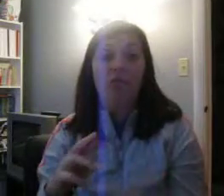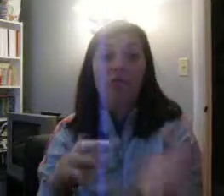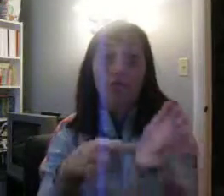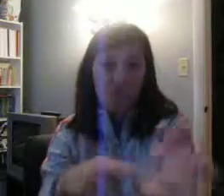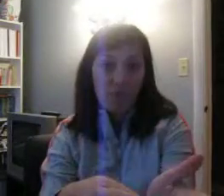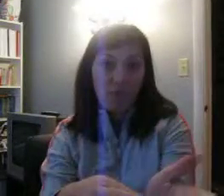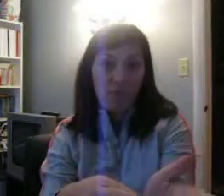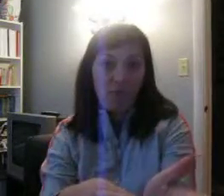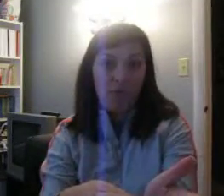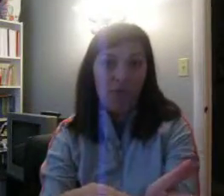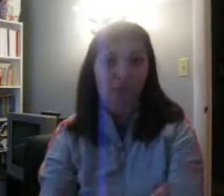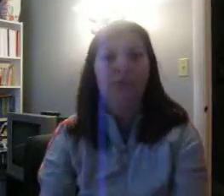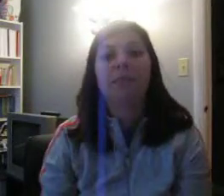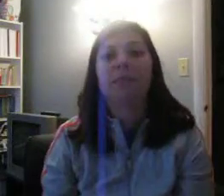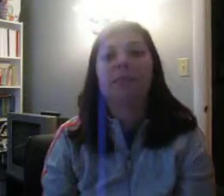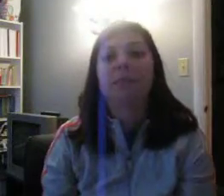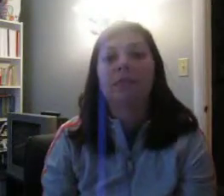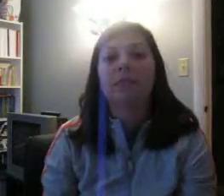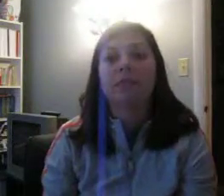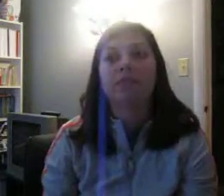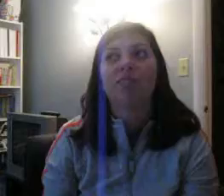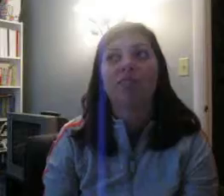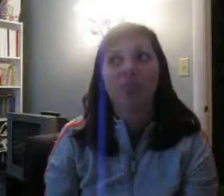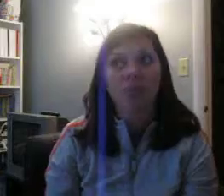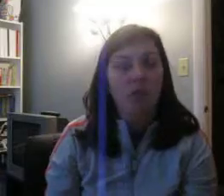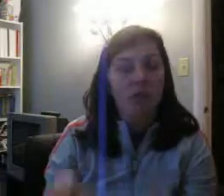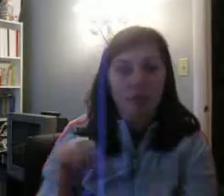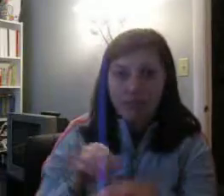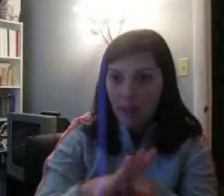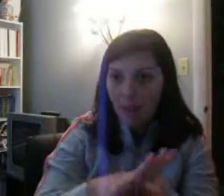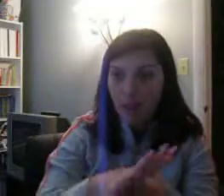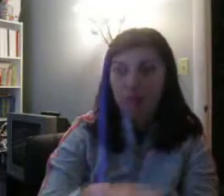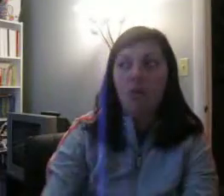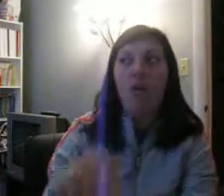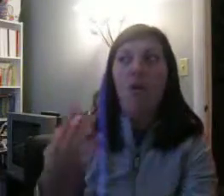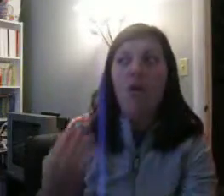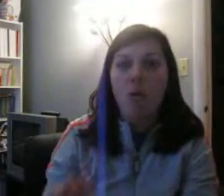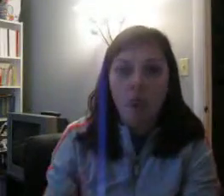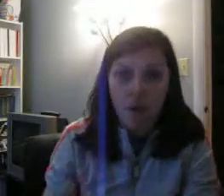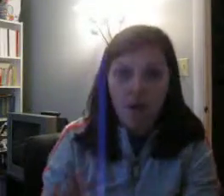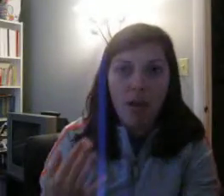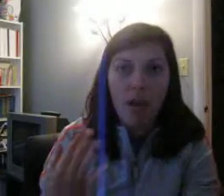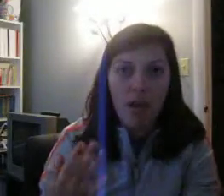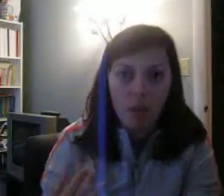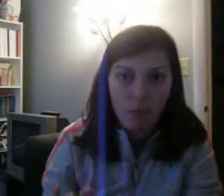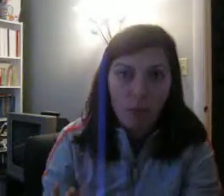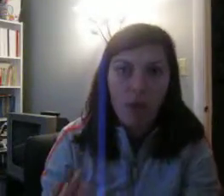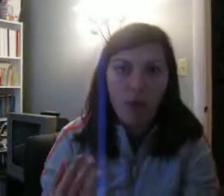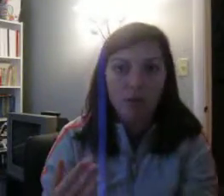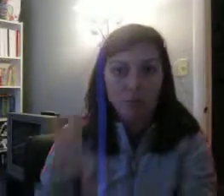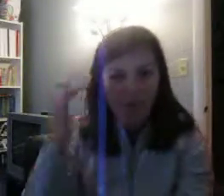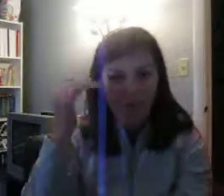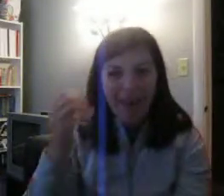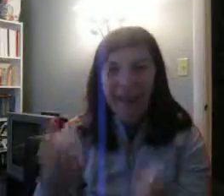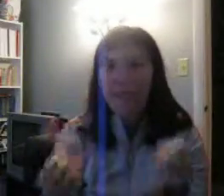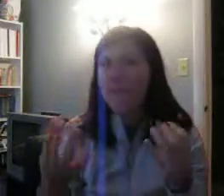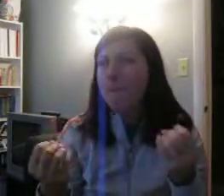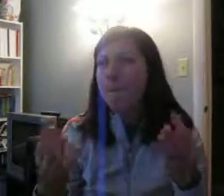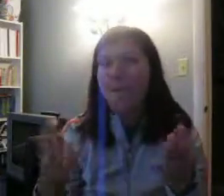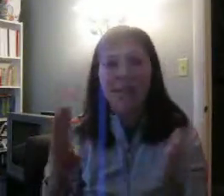because there's a ton of other bills waiting to be passed. But when they finally have time to read over my bill, they all